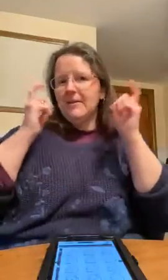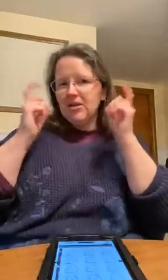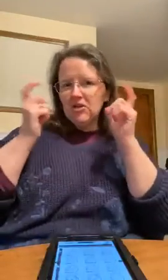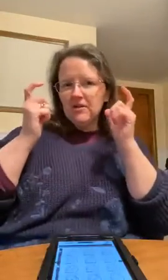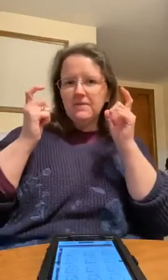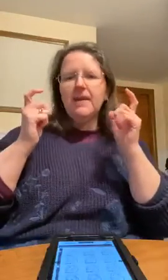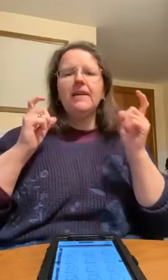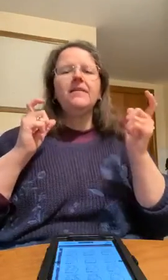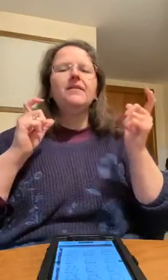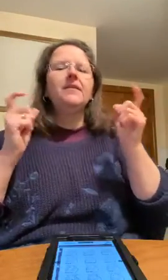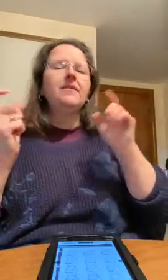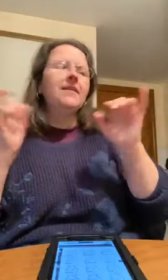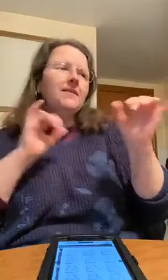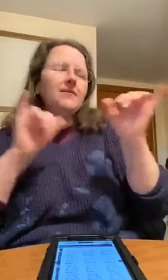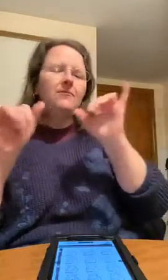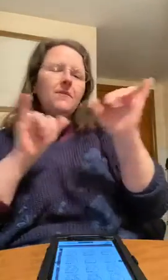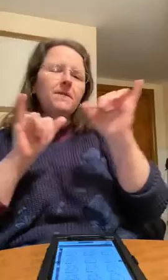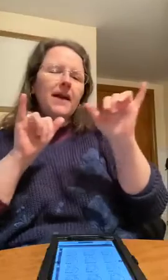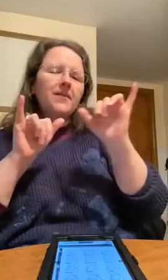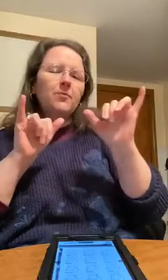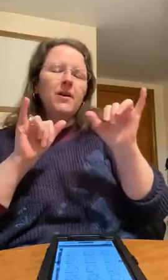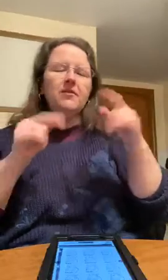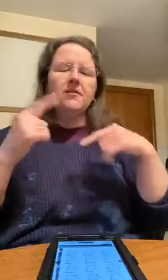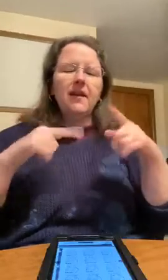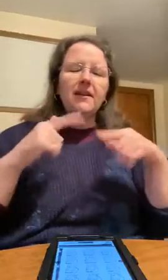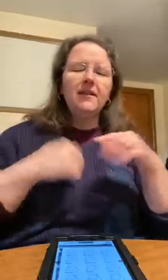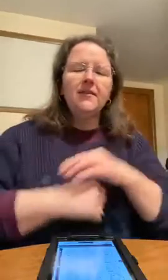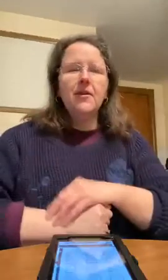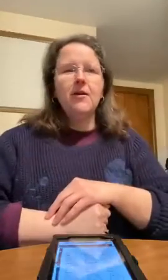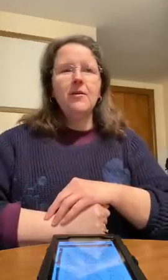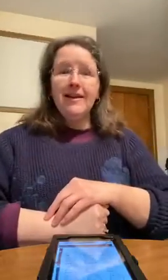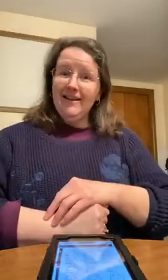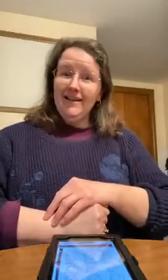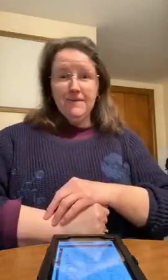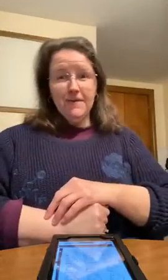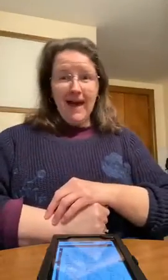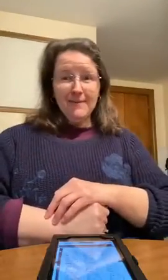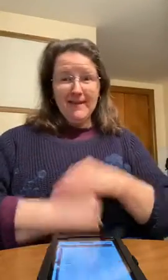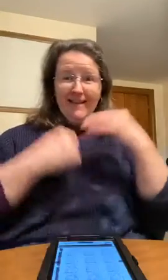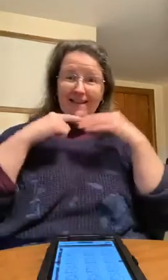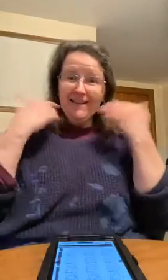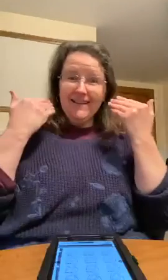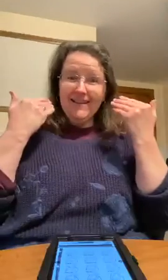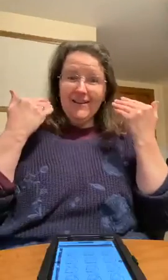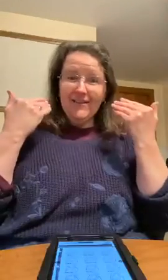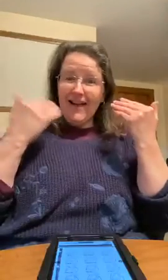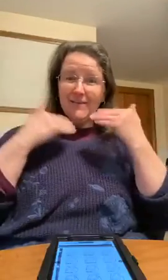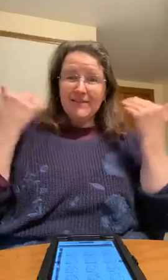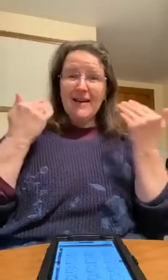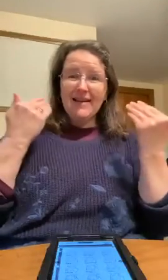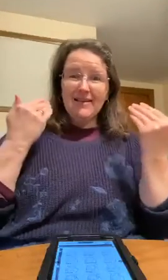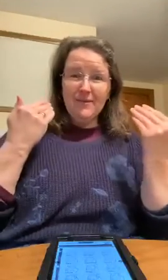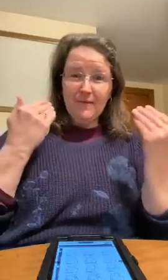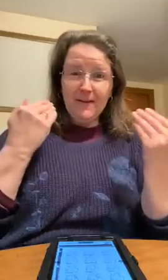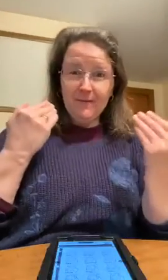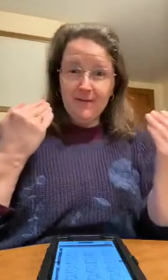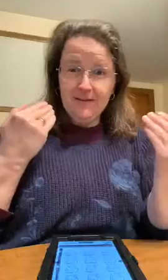your face reflects what you're signing. So if you're happy, have a smile on your face, for goodness